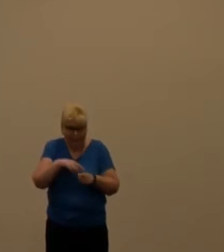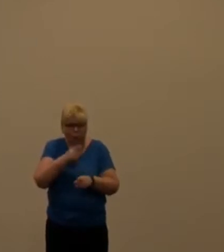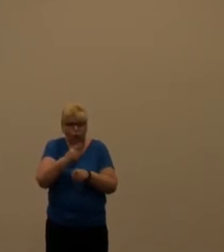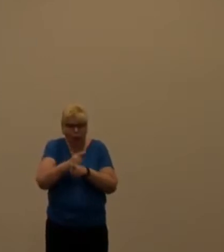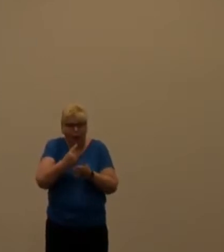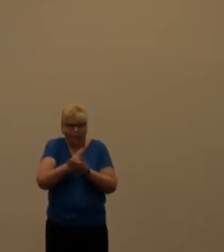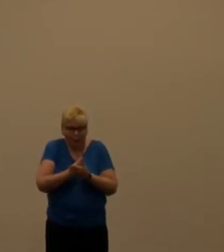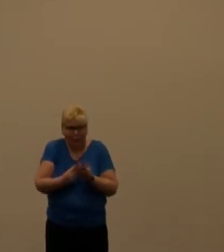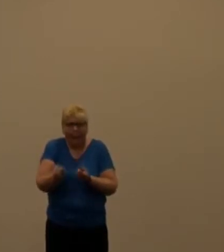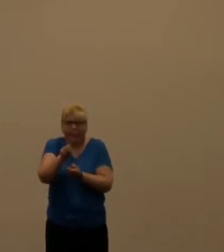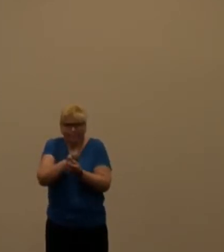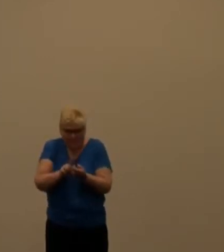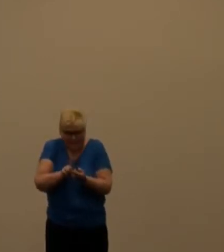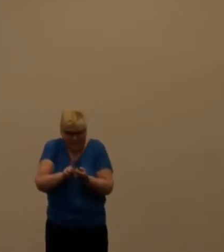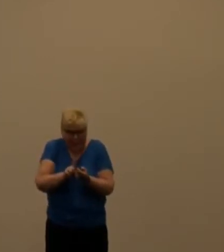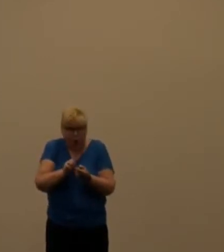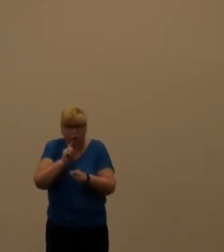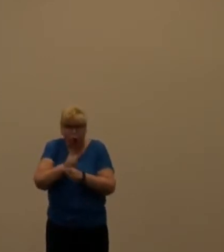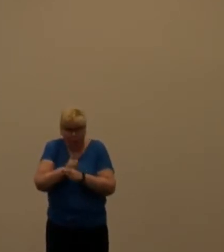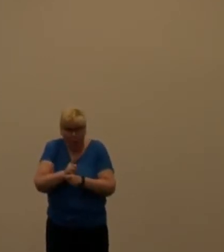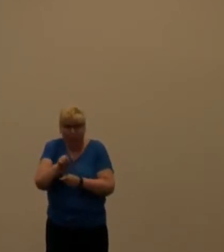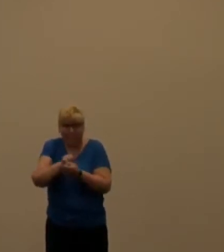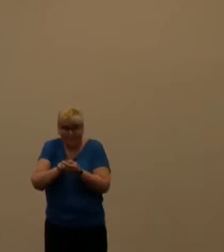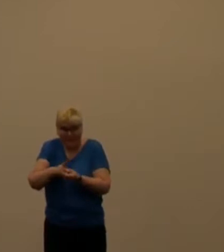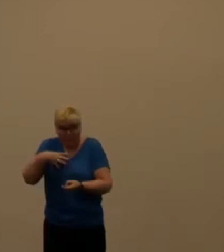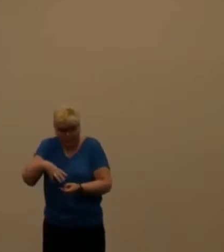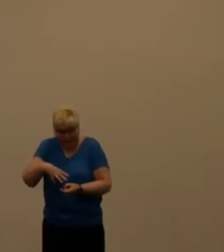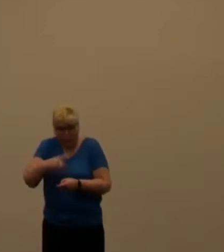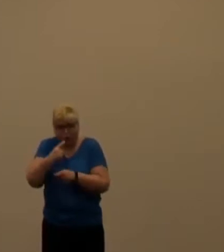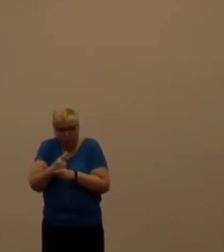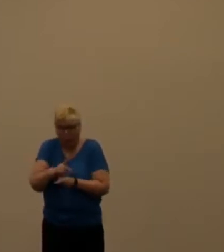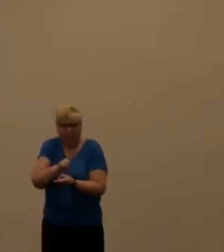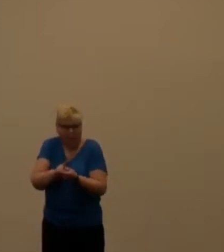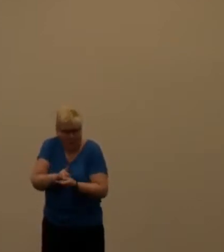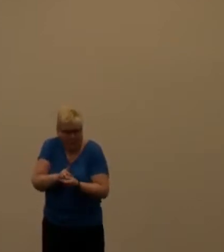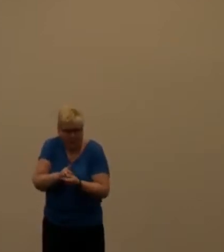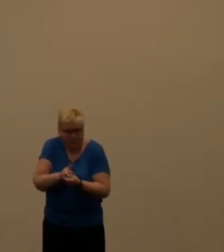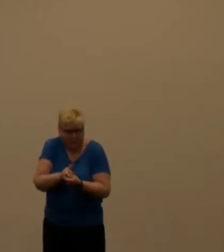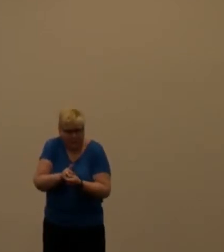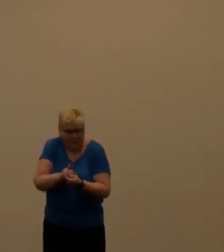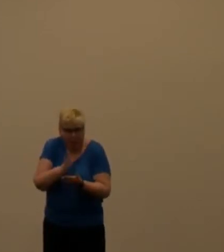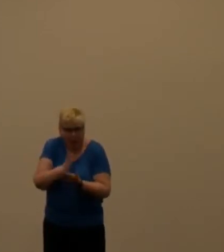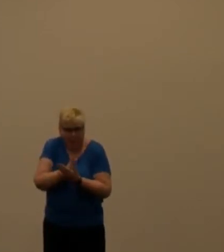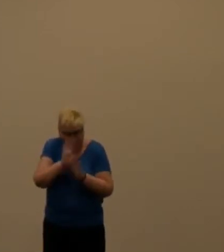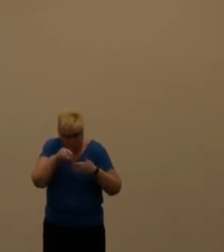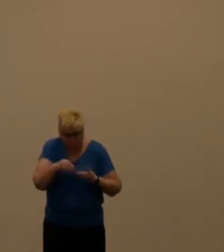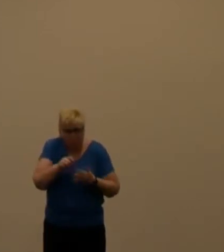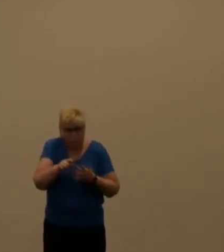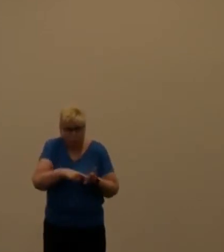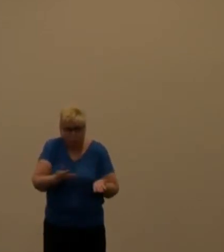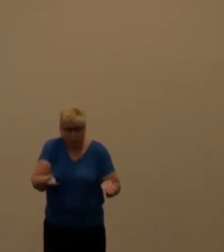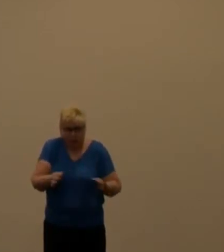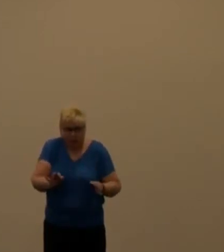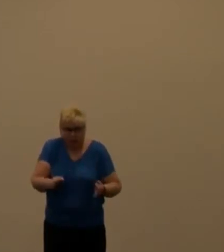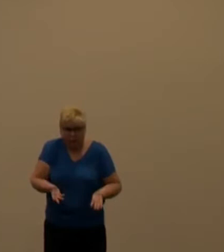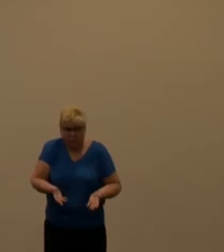want to have, of the meetings that needs to be held, because we wanted to follow Scrum. That didn't work. That just literally didn't work.